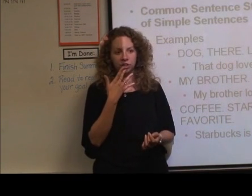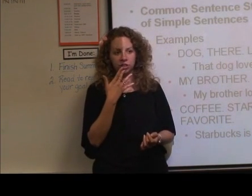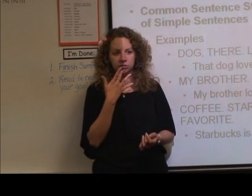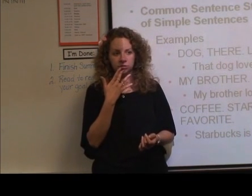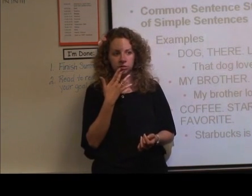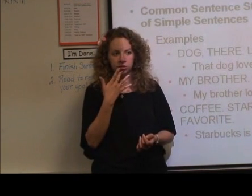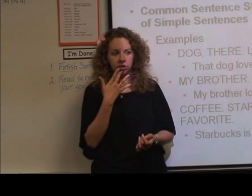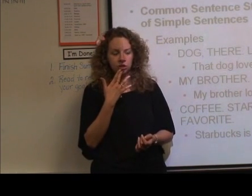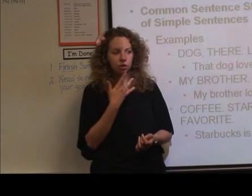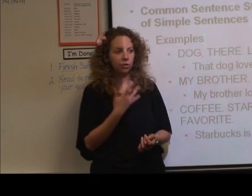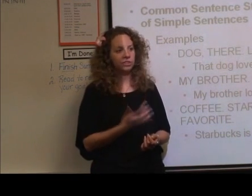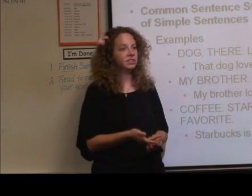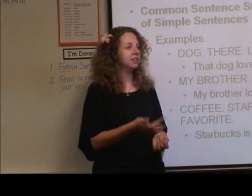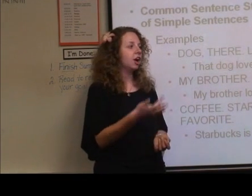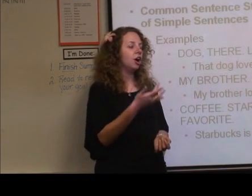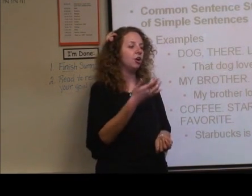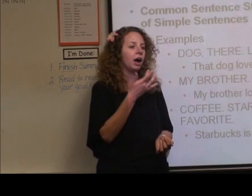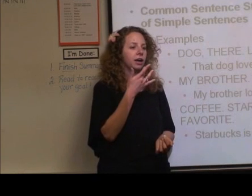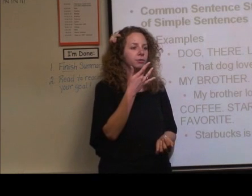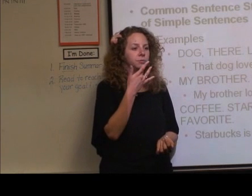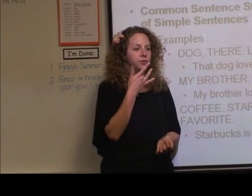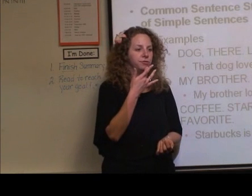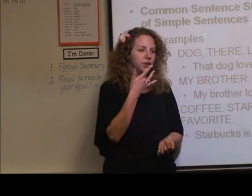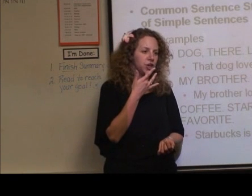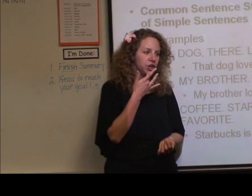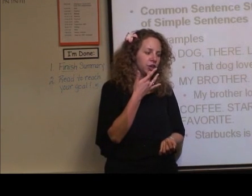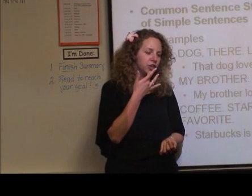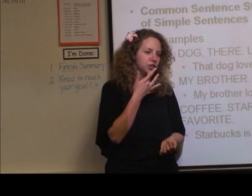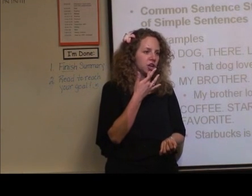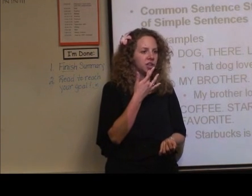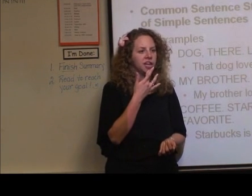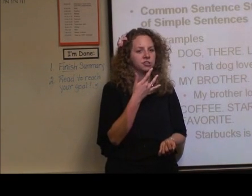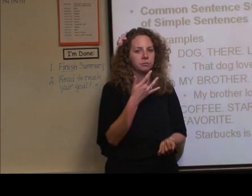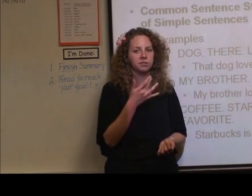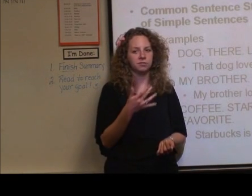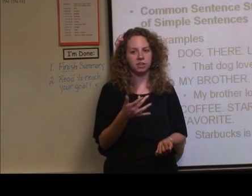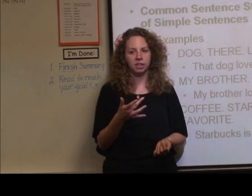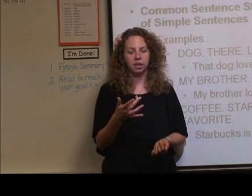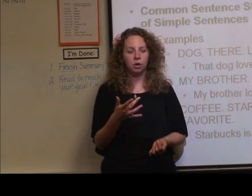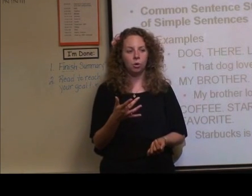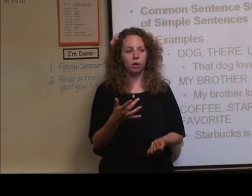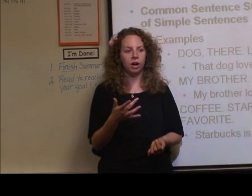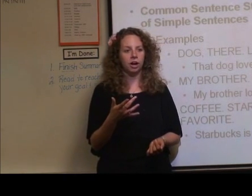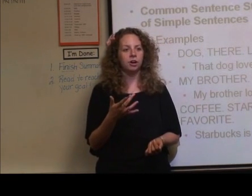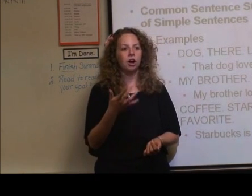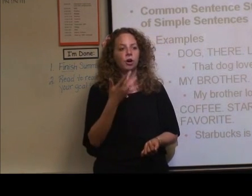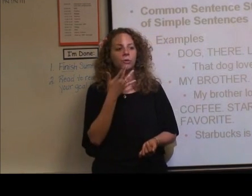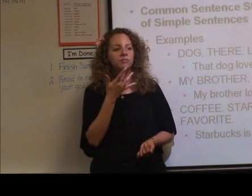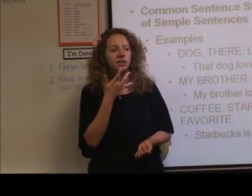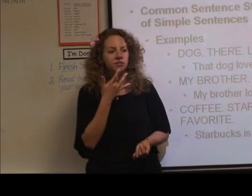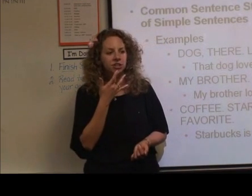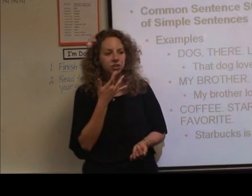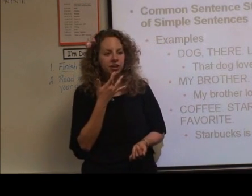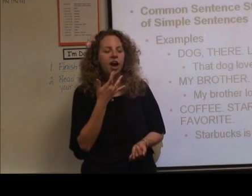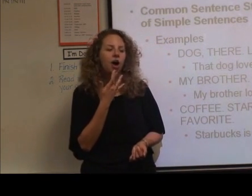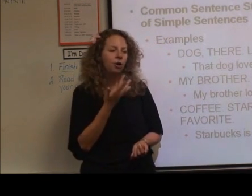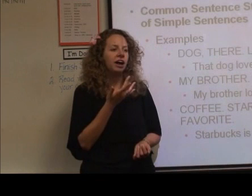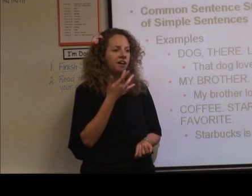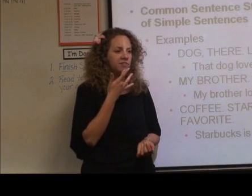flavor. So this is like, oh, I would prefer chocolate ice cream to vanilla. Or, oh, what flavor did you get? Oh, I got